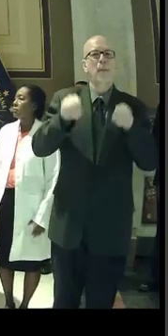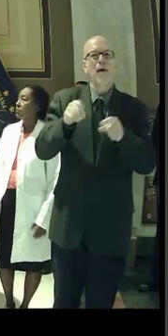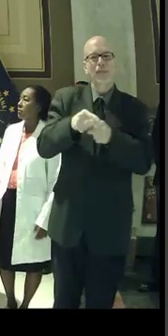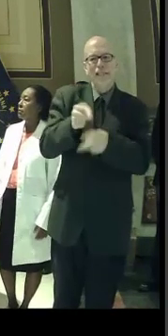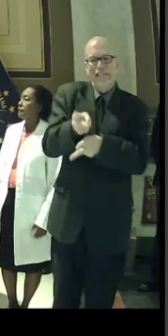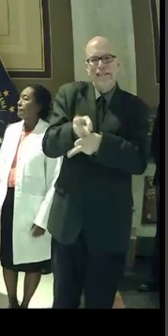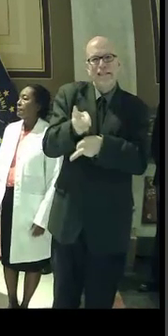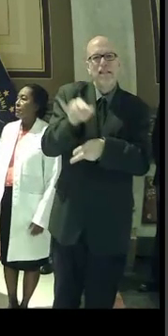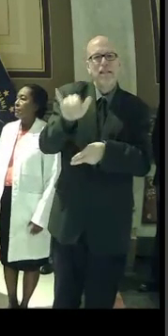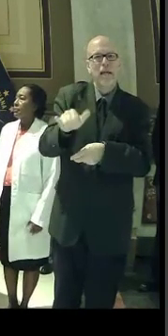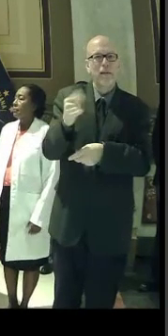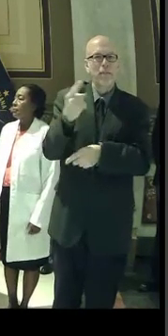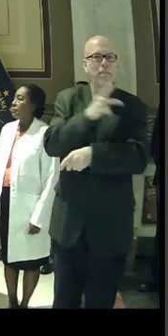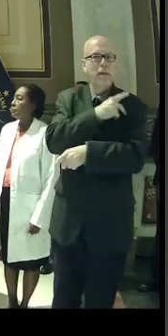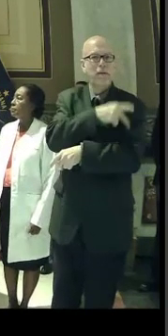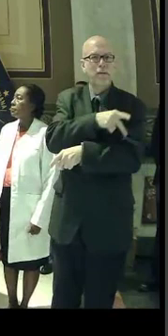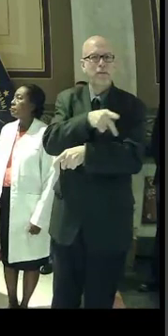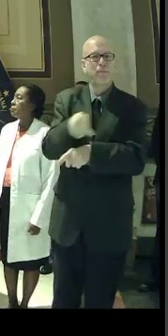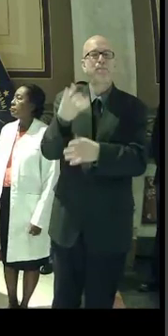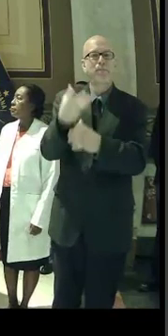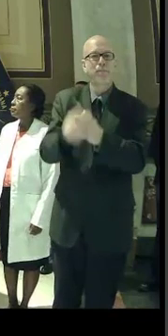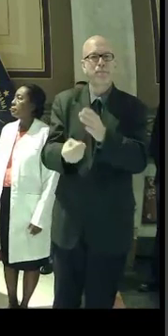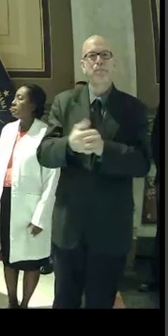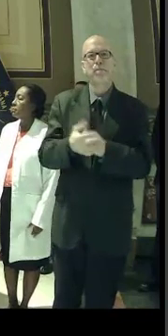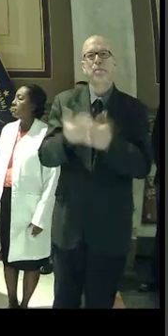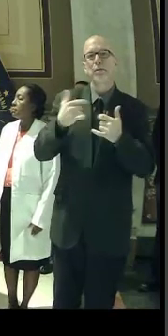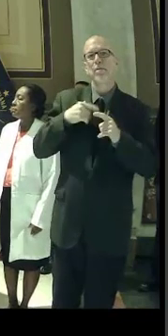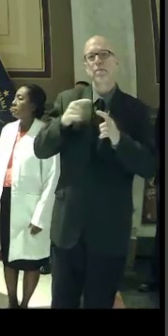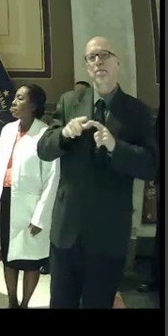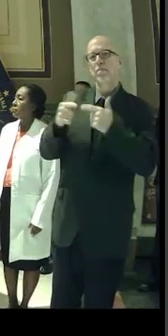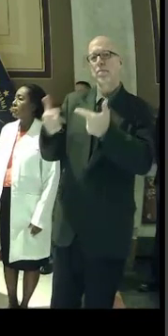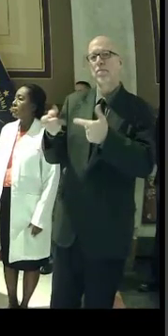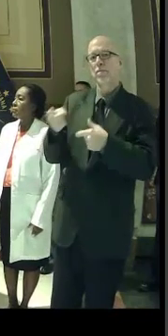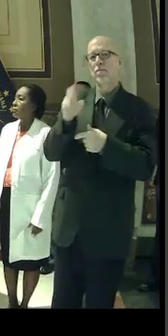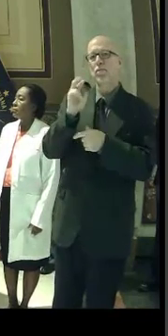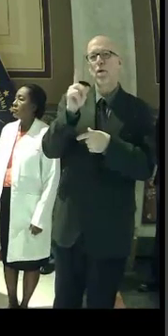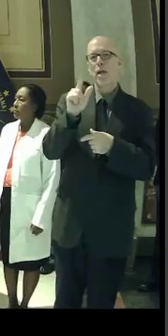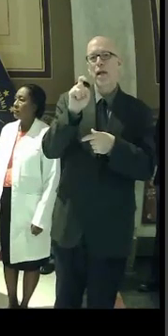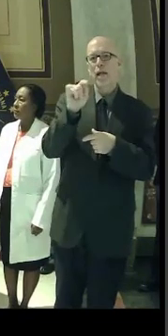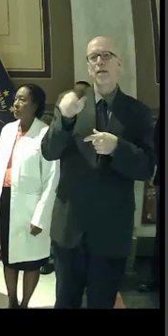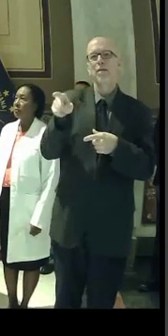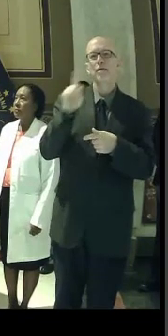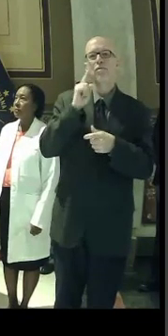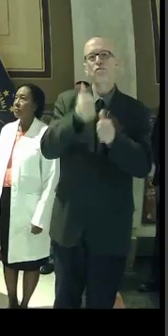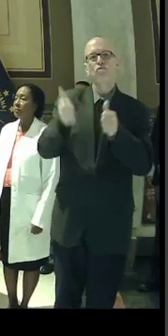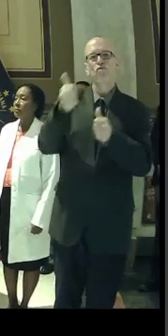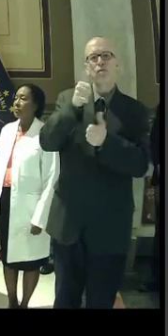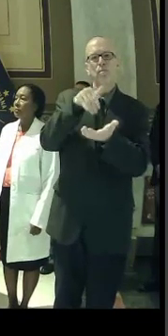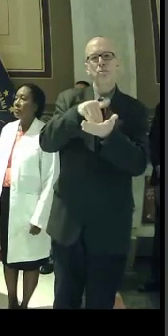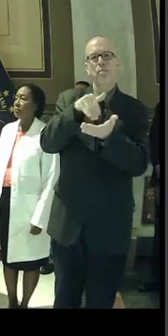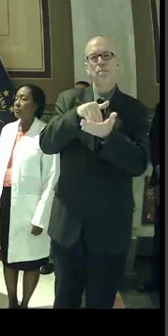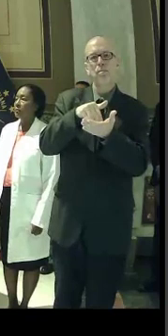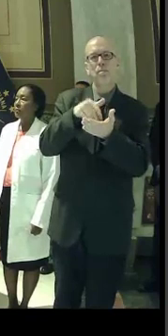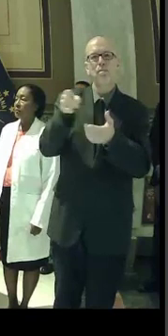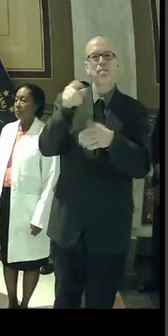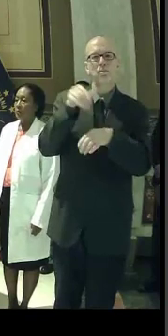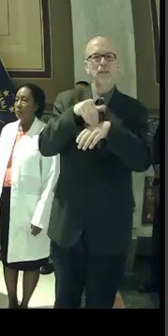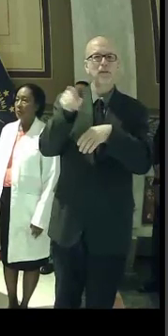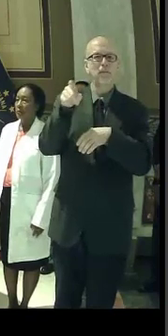this patient. And so with that, I'll turn it over to Dr. Ram Yaleti, the Chief Physician Executive